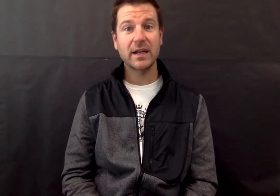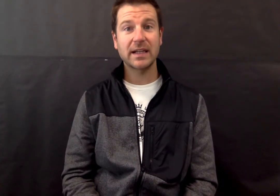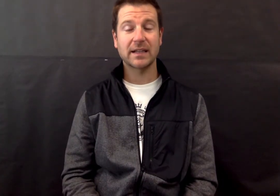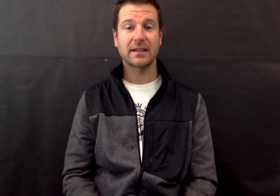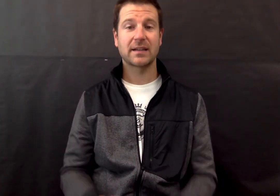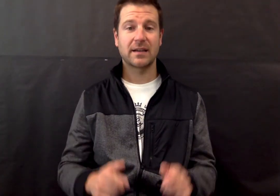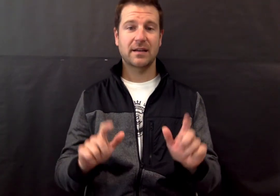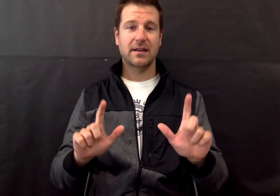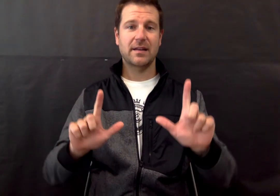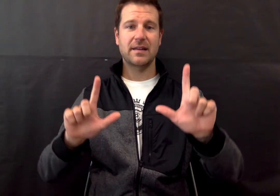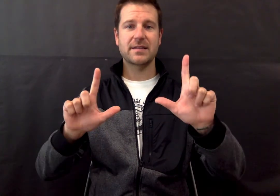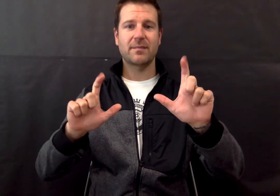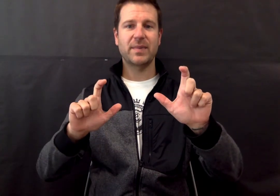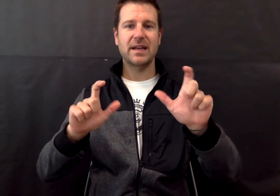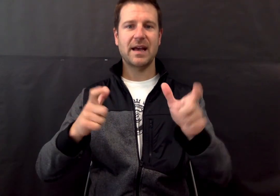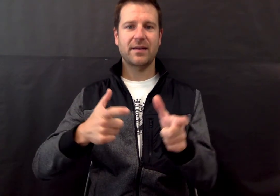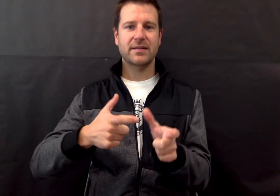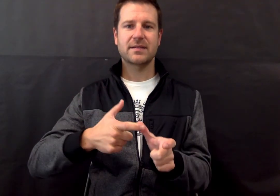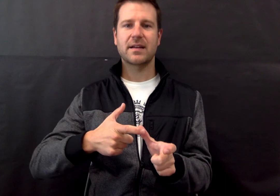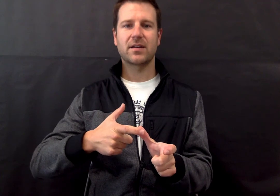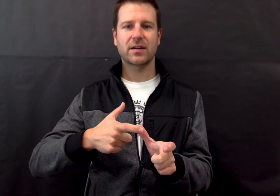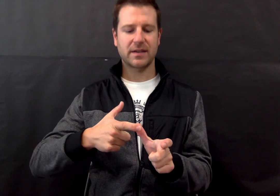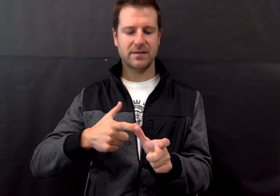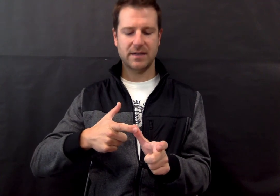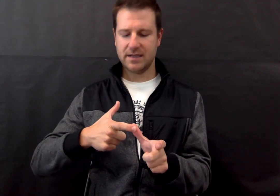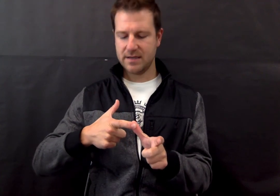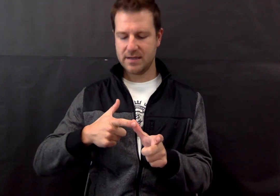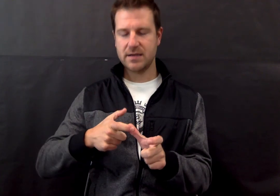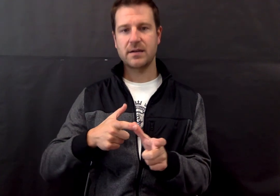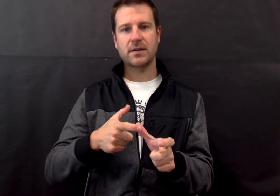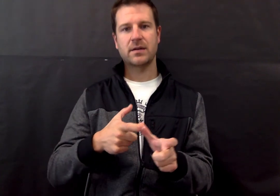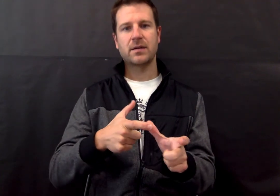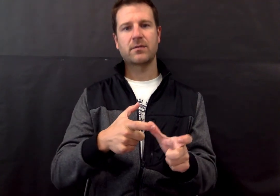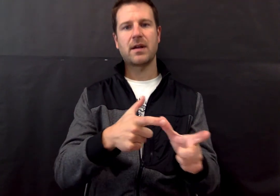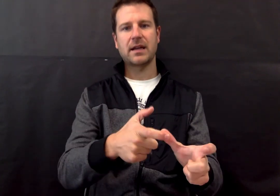Running, these are bent L's that are hooked onto each other. Running.